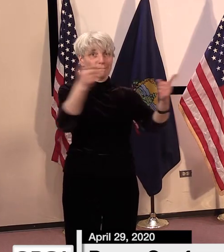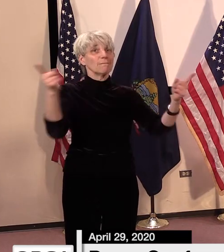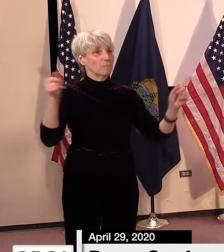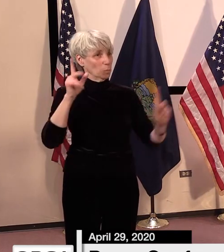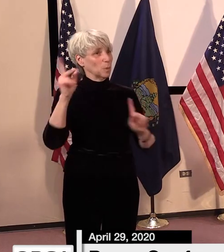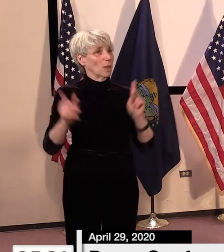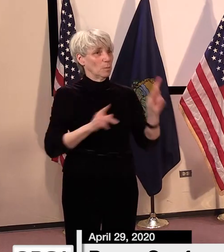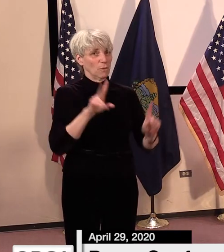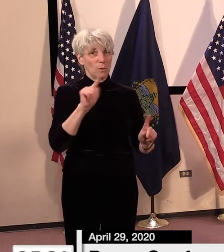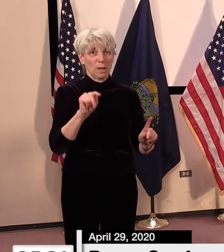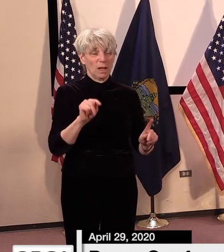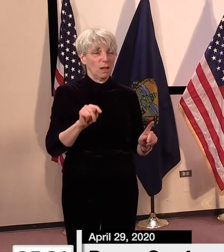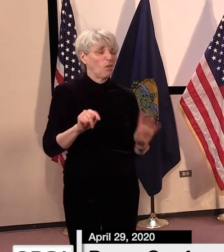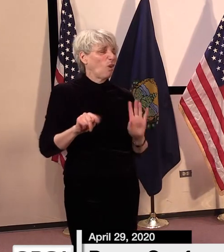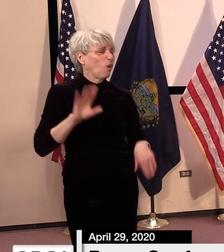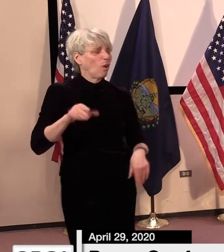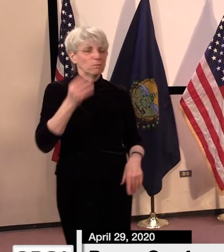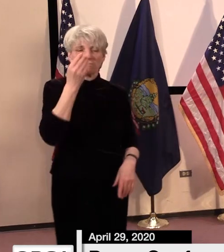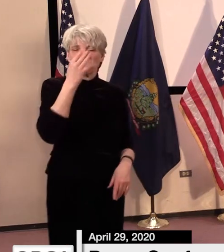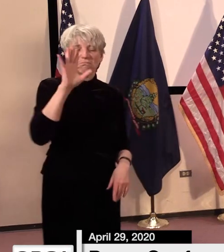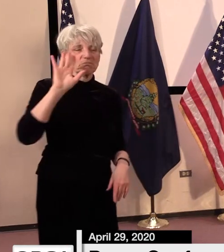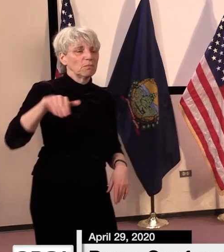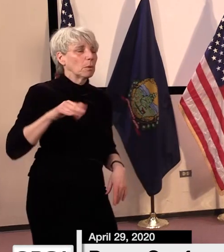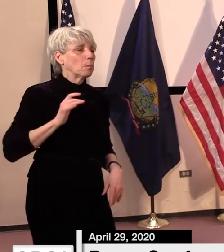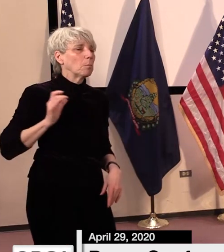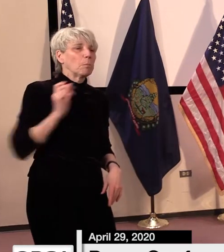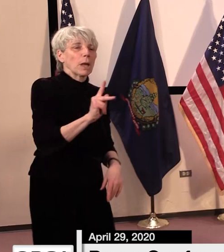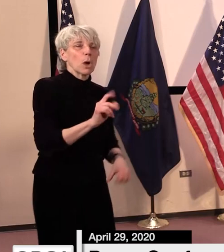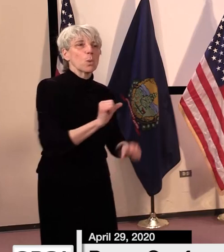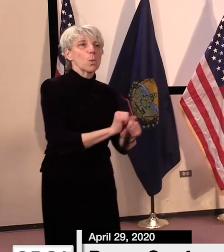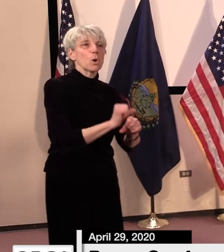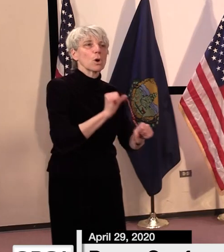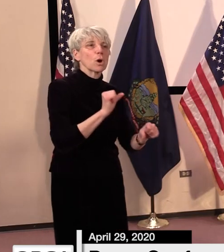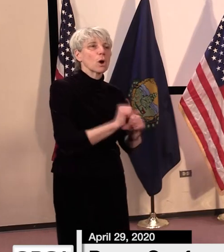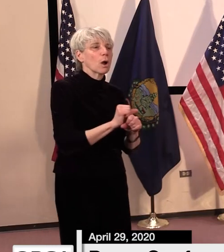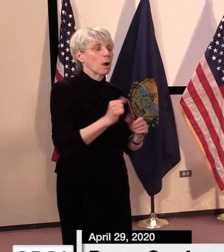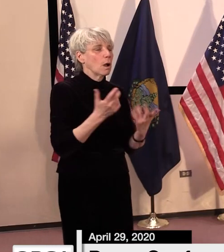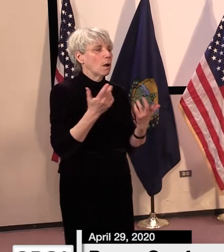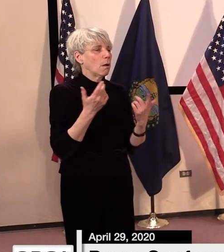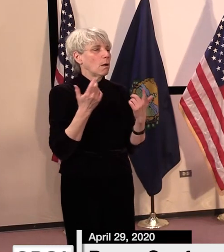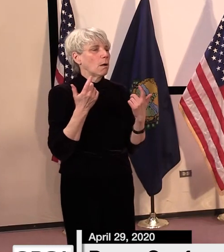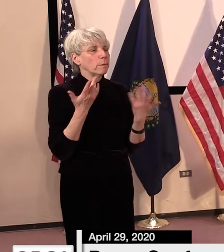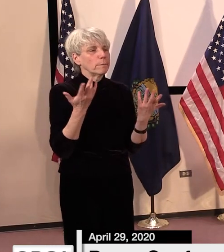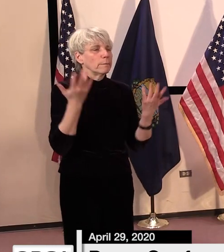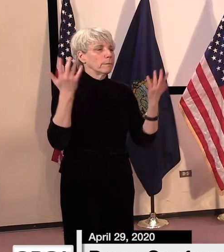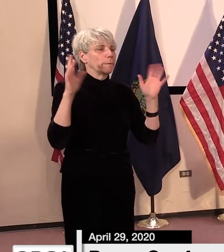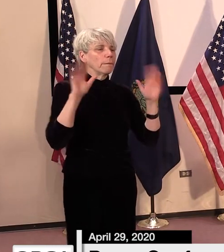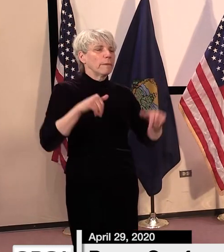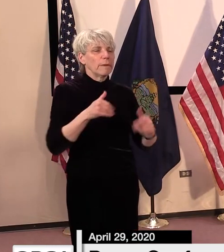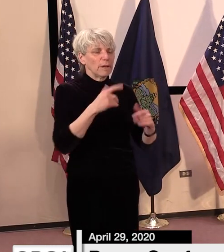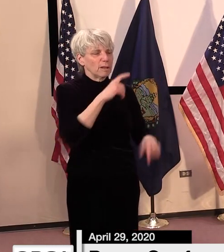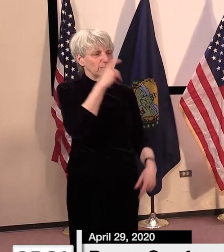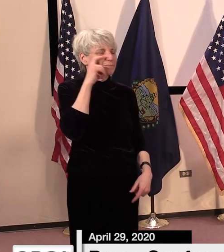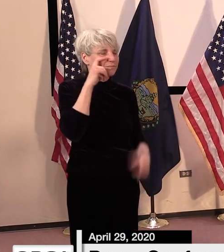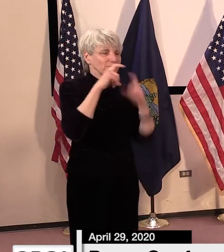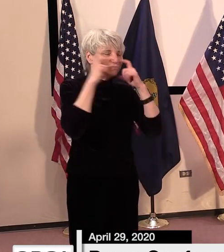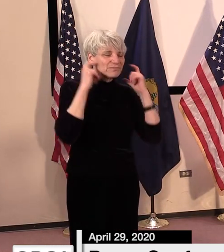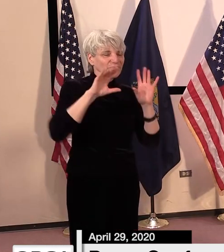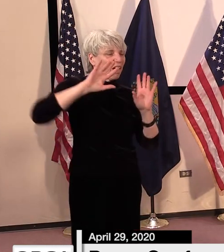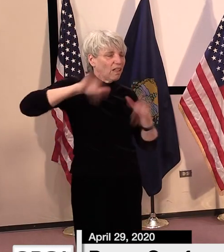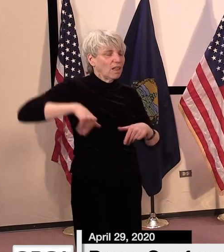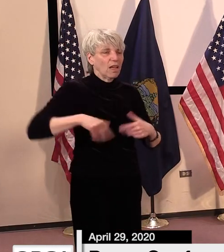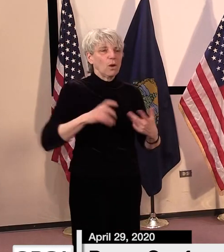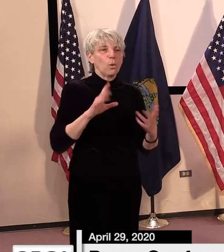well. If you're not complying, if you're going back to work, and if you're in those settings where you're not wearing a mask and you're not